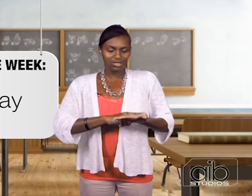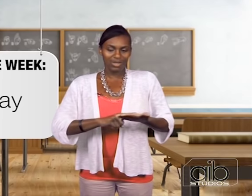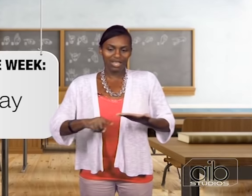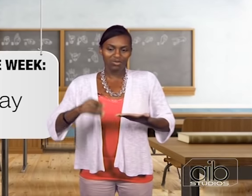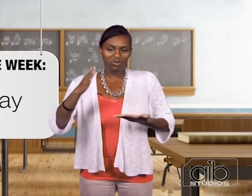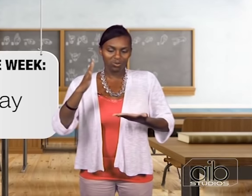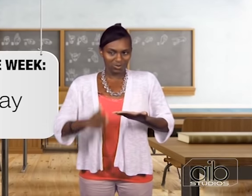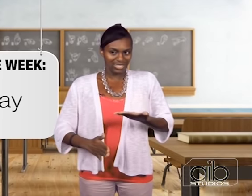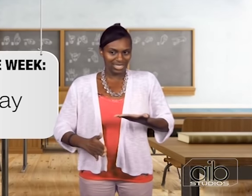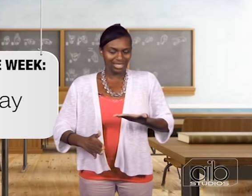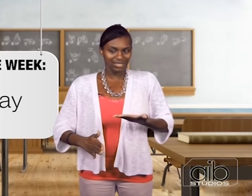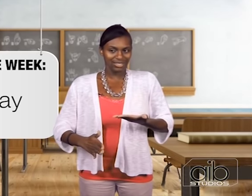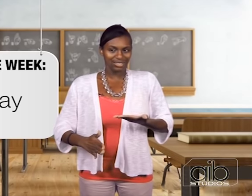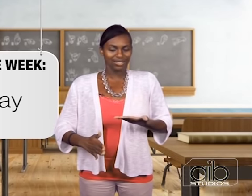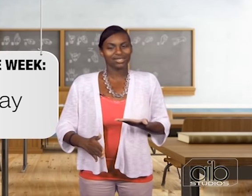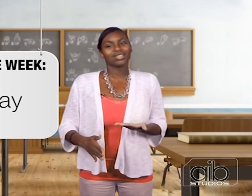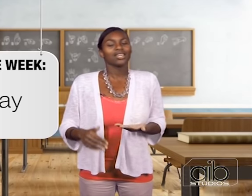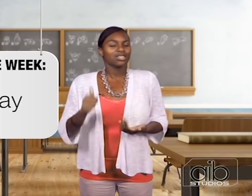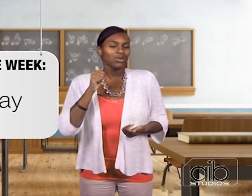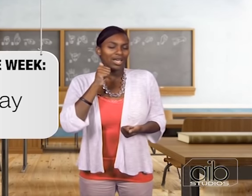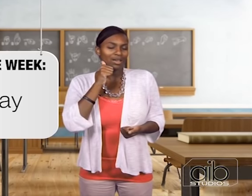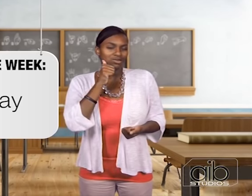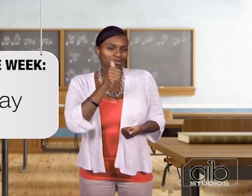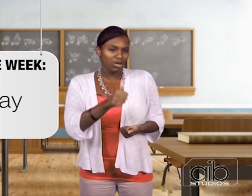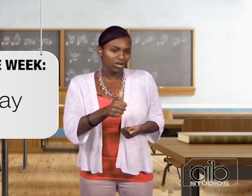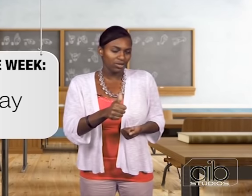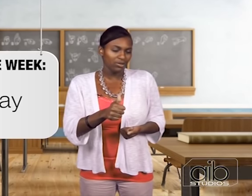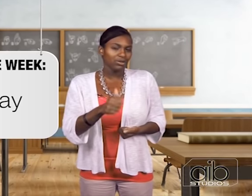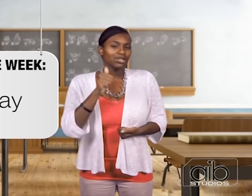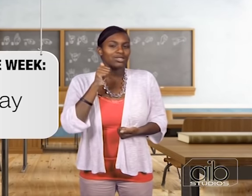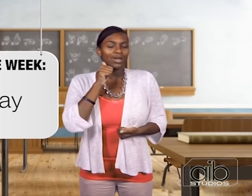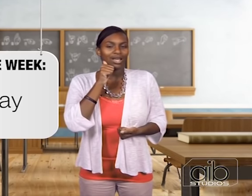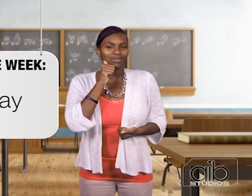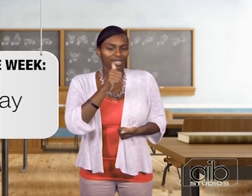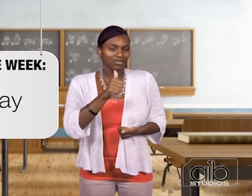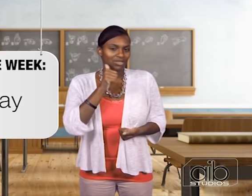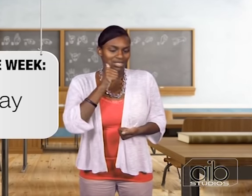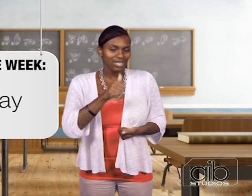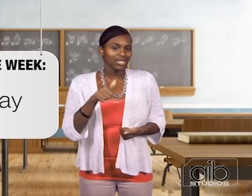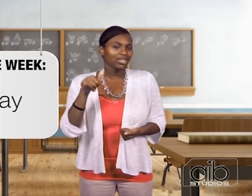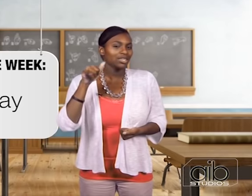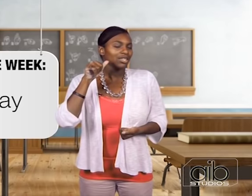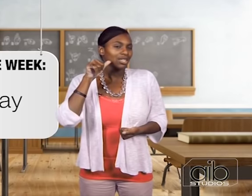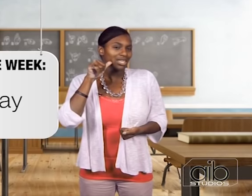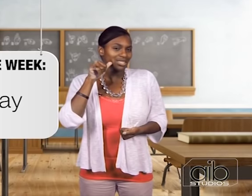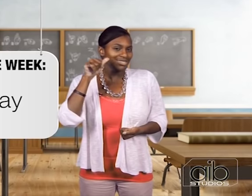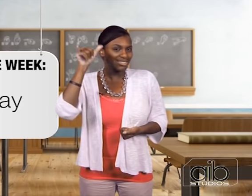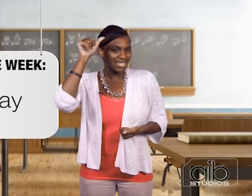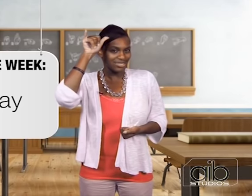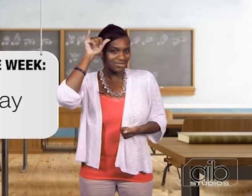have weekend, you have tomorrow, you have every day, and this is